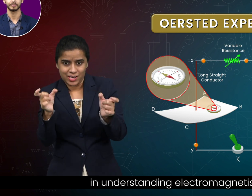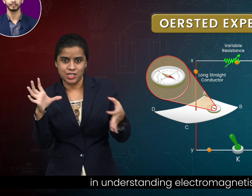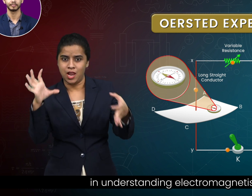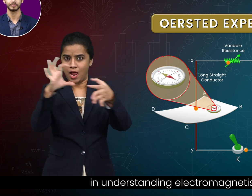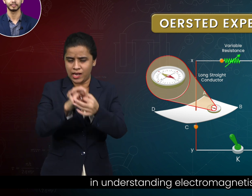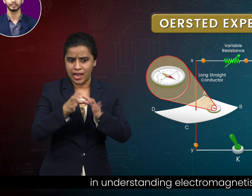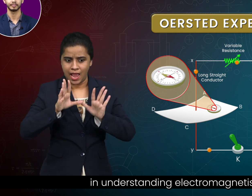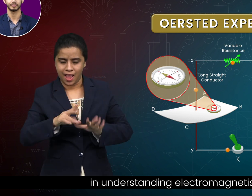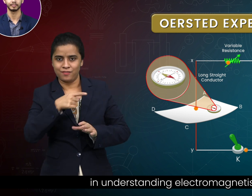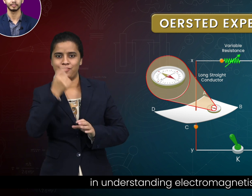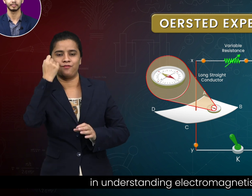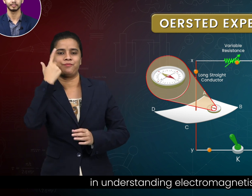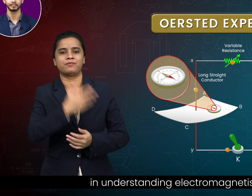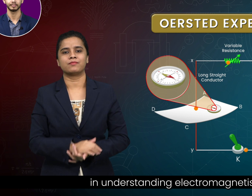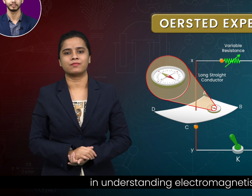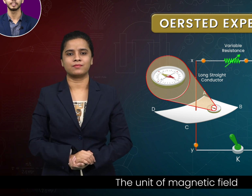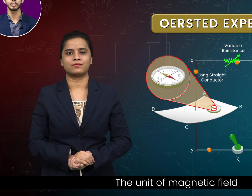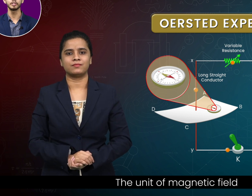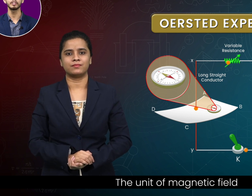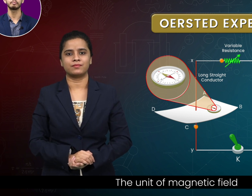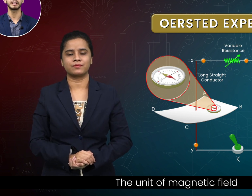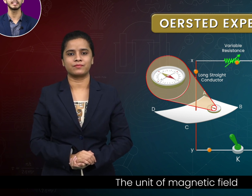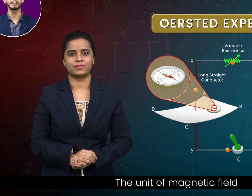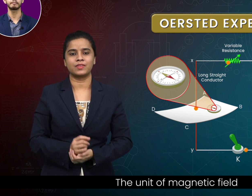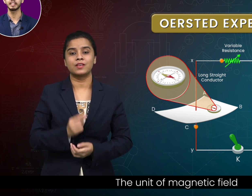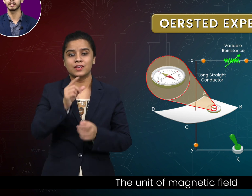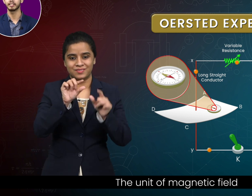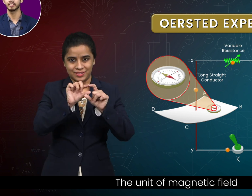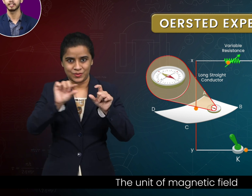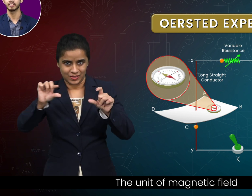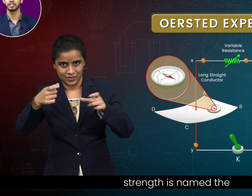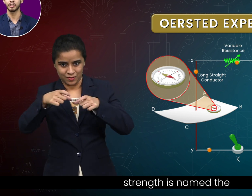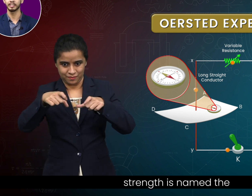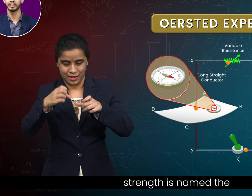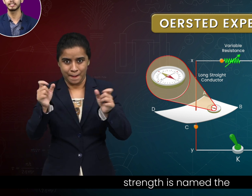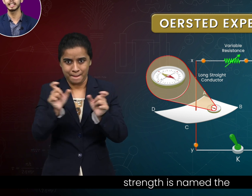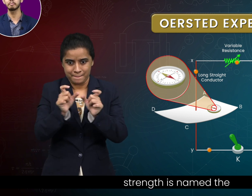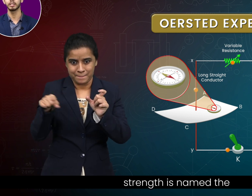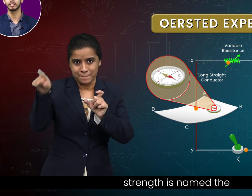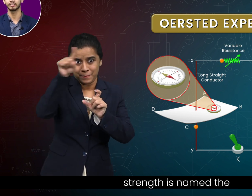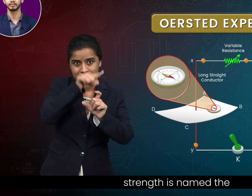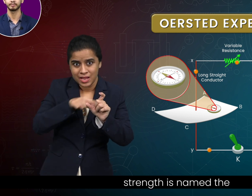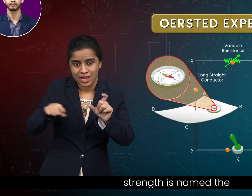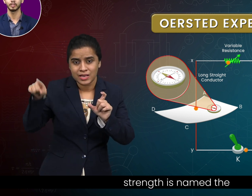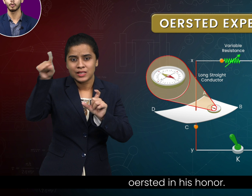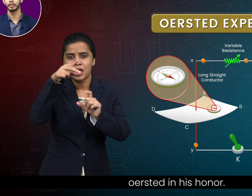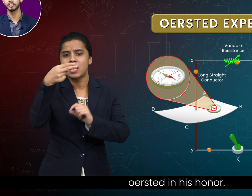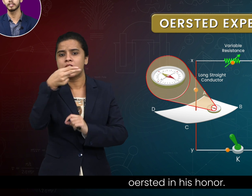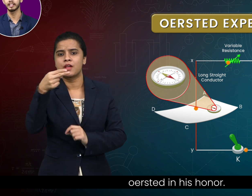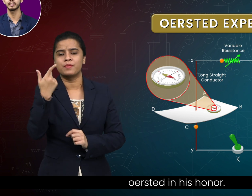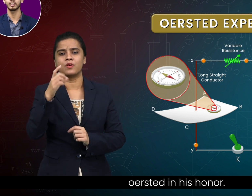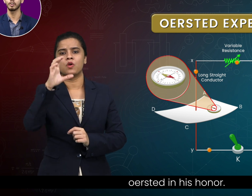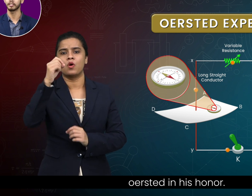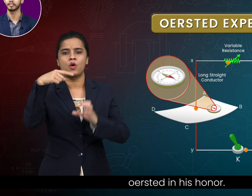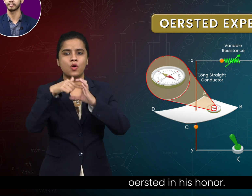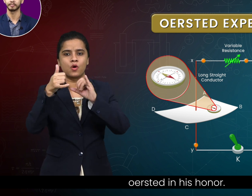The unit of magnetic field strength is named the Oersterd